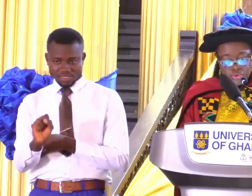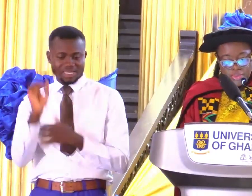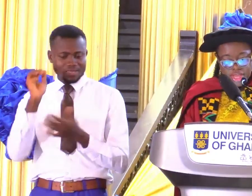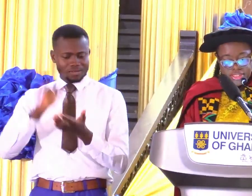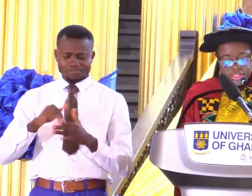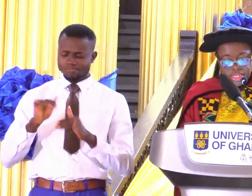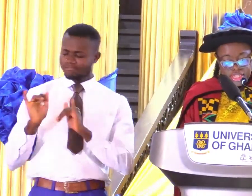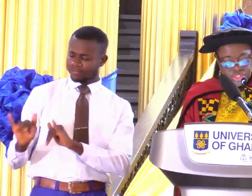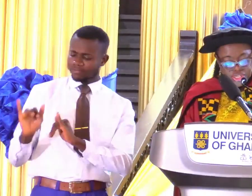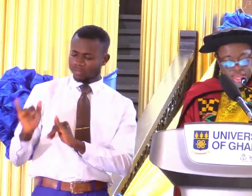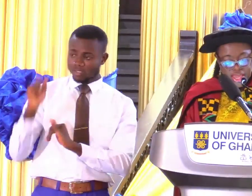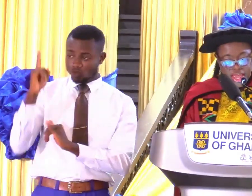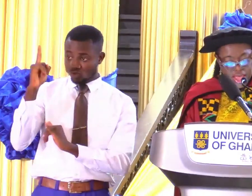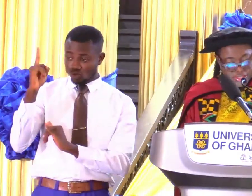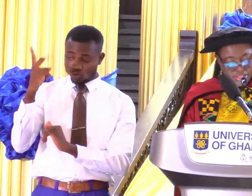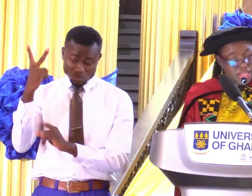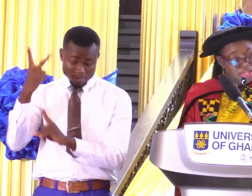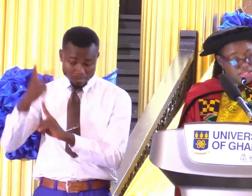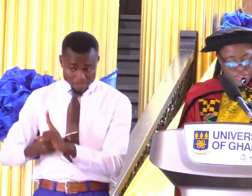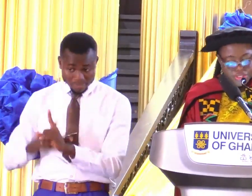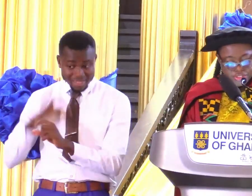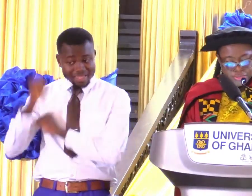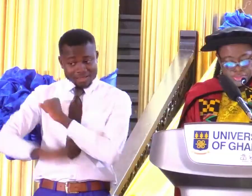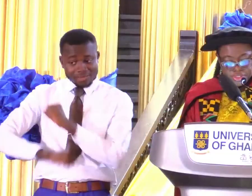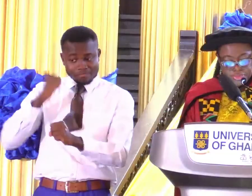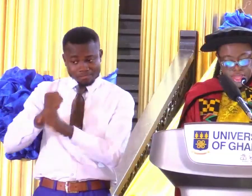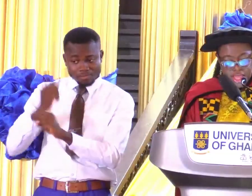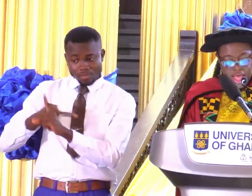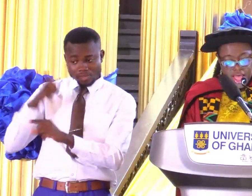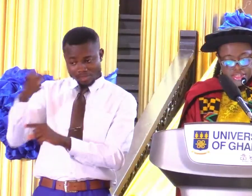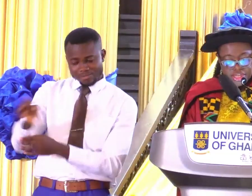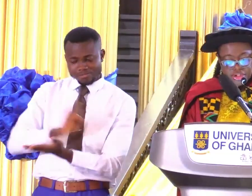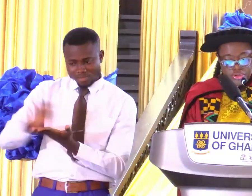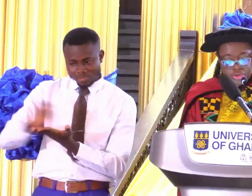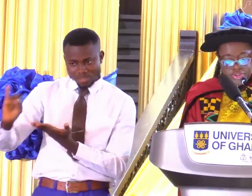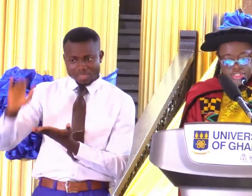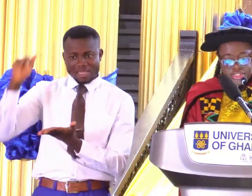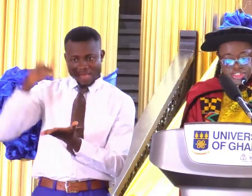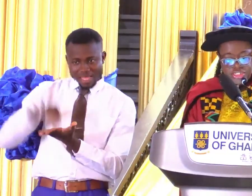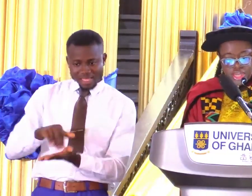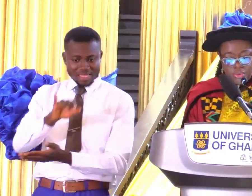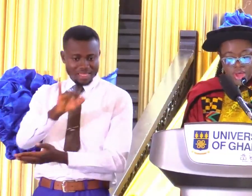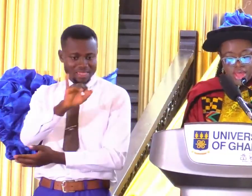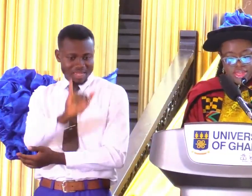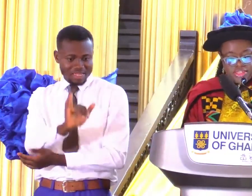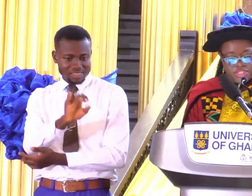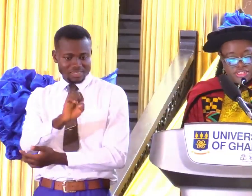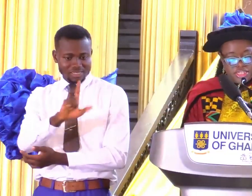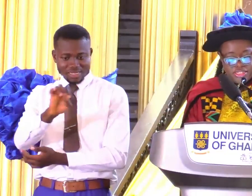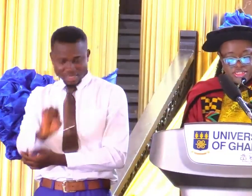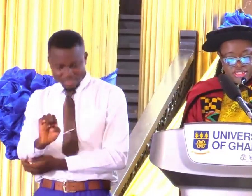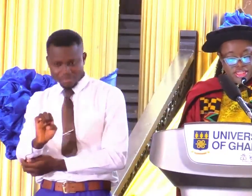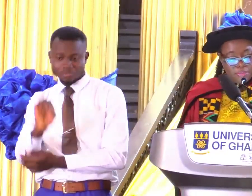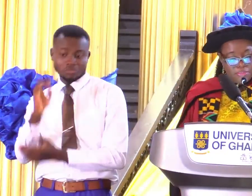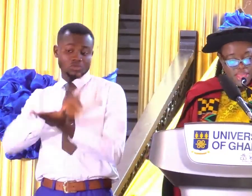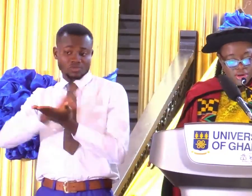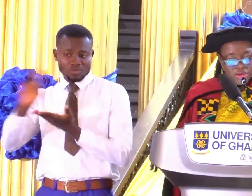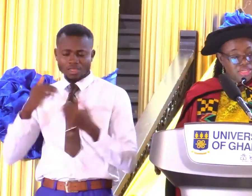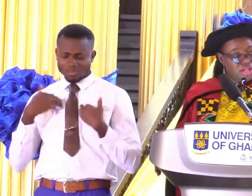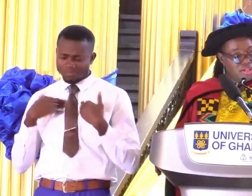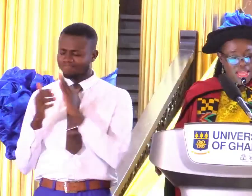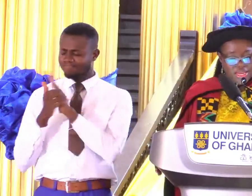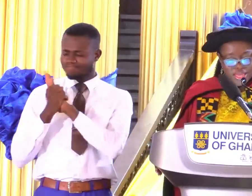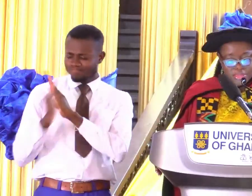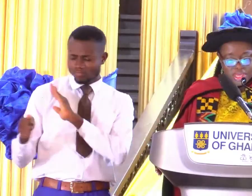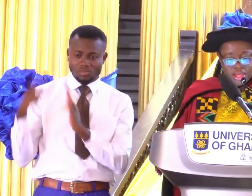2 months each year at that institute. At Yale University, she acquired expertise in the